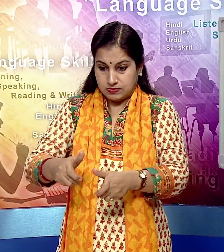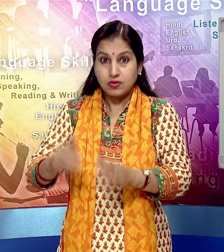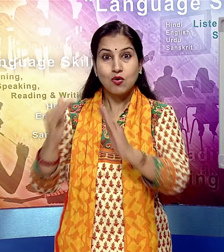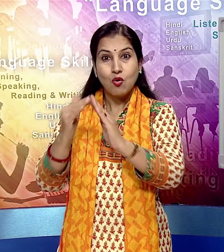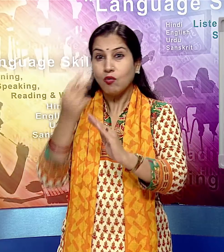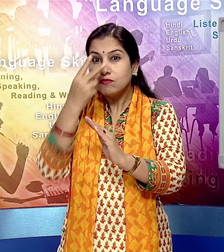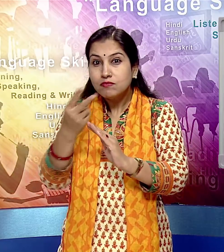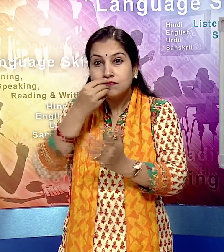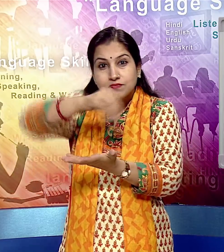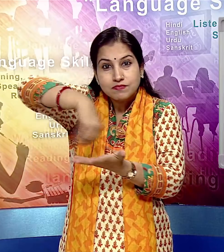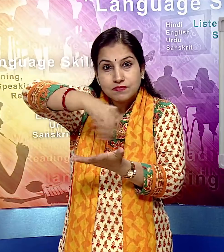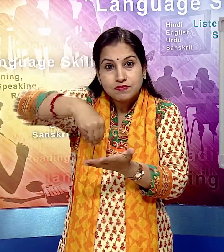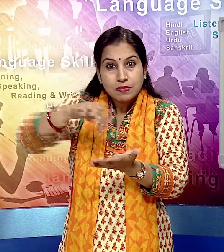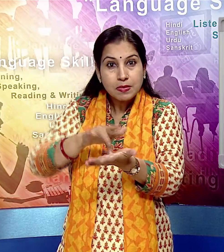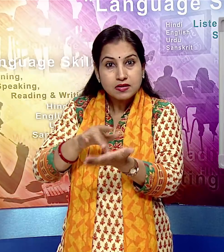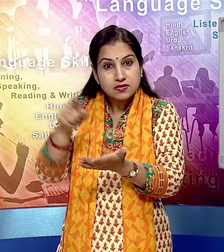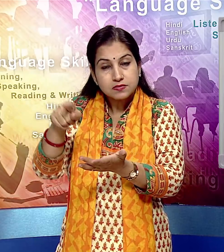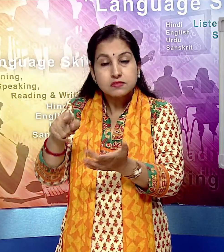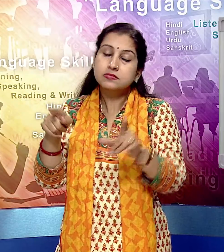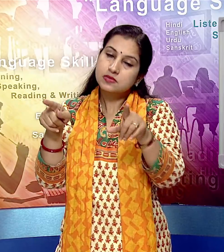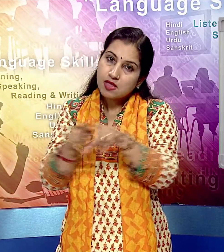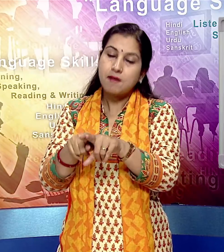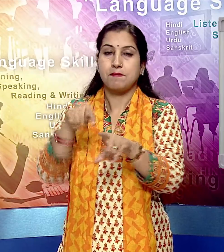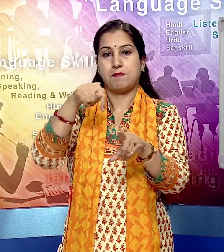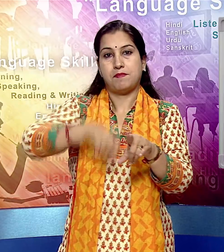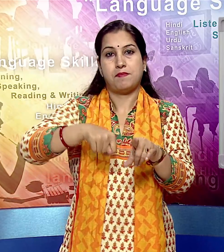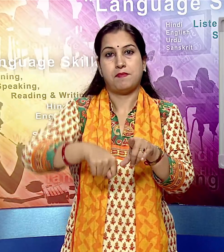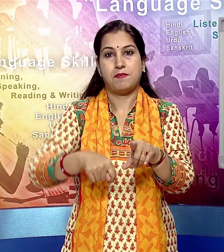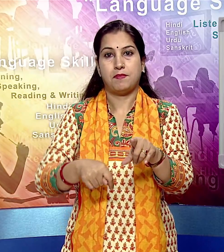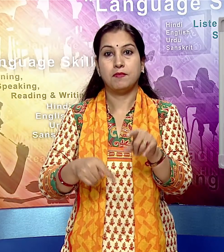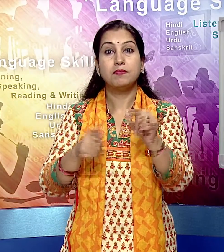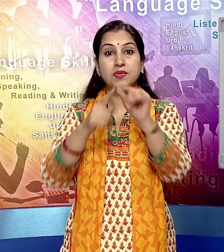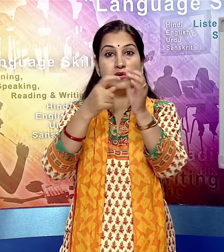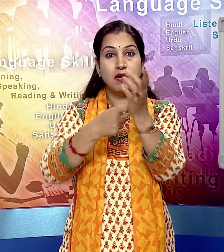home. That same cooking